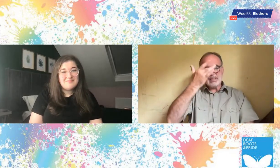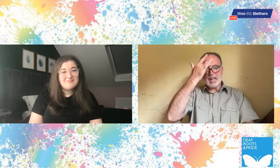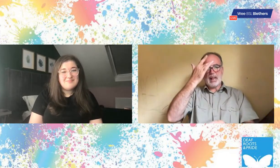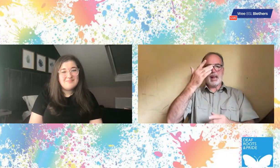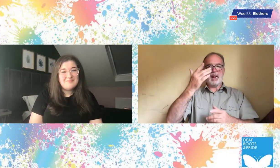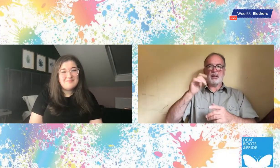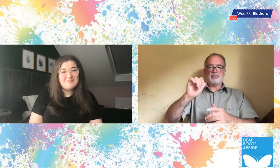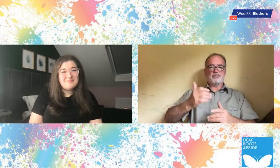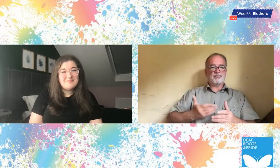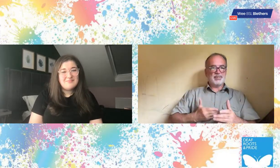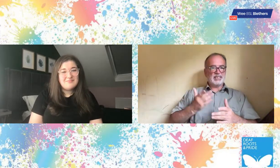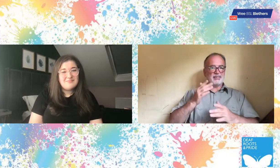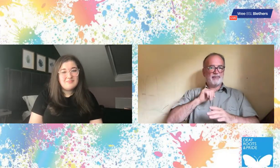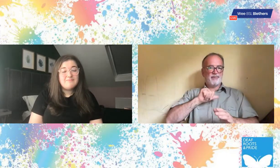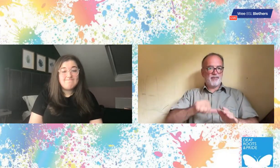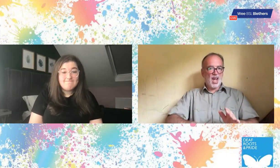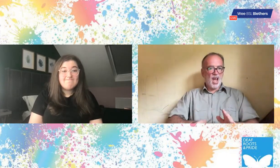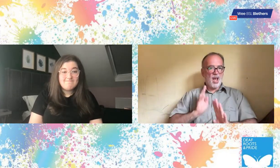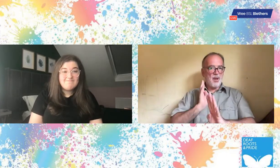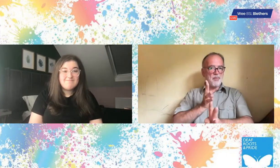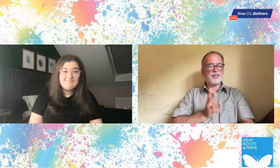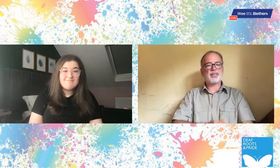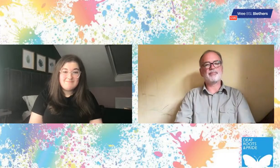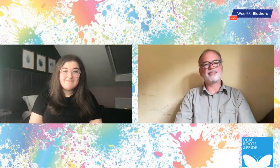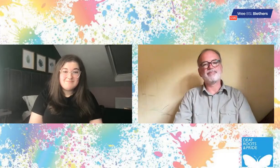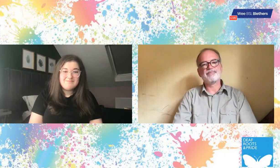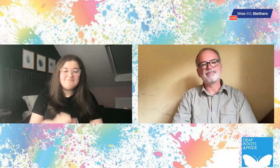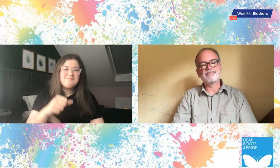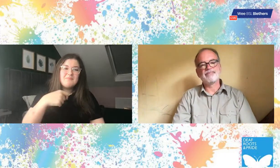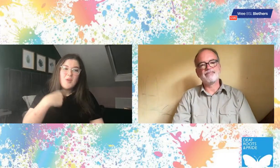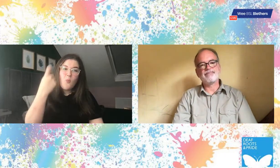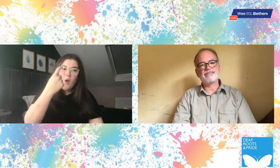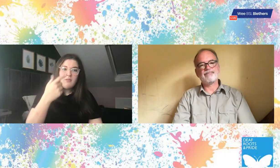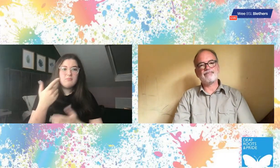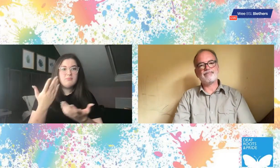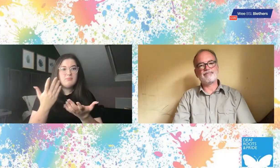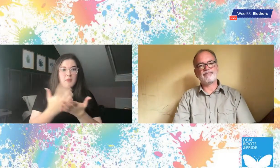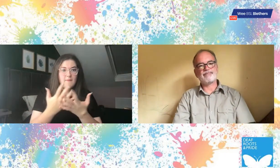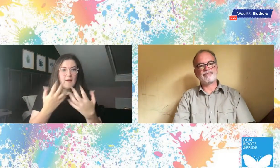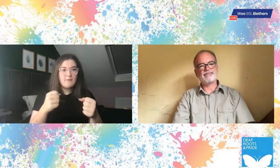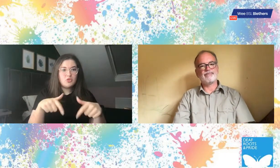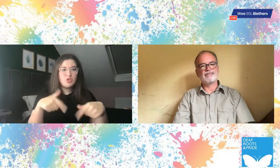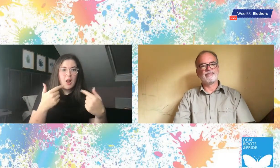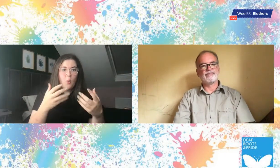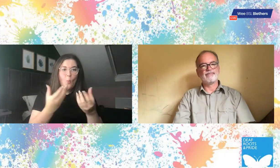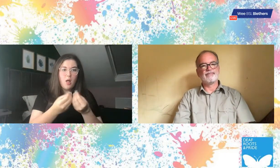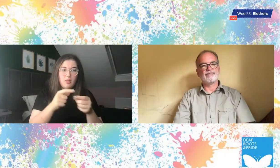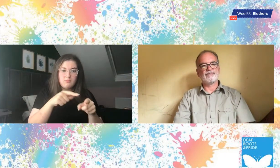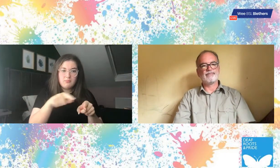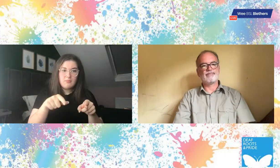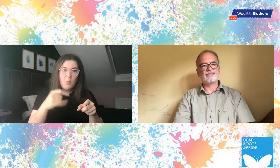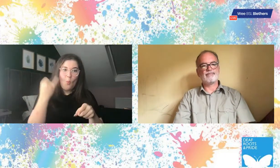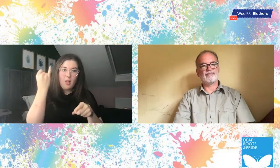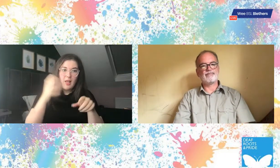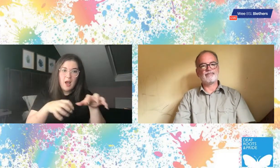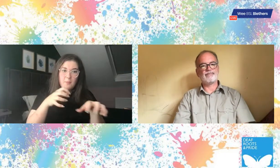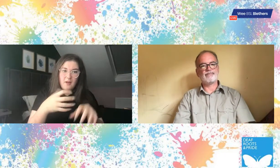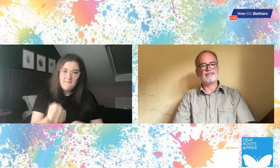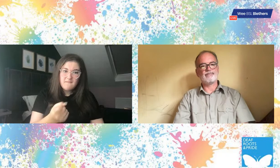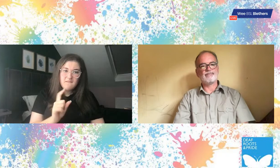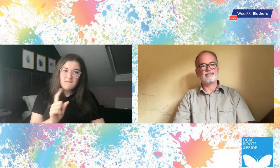our business is responsive to these climate challenges. I mean, I think it's the same with any hospitality industry, like hotels and so on, you